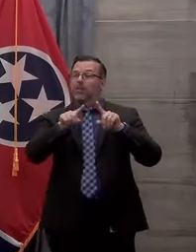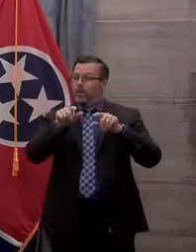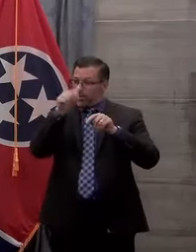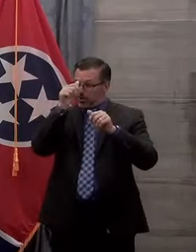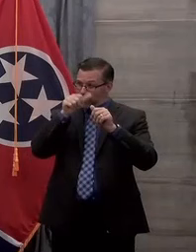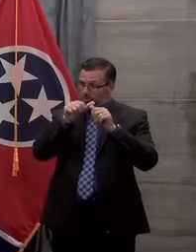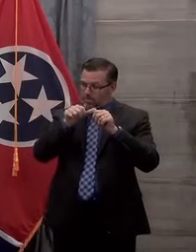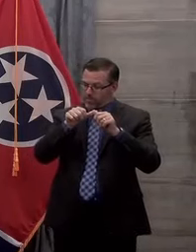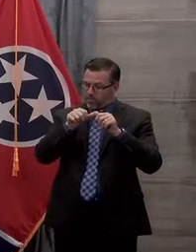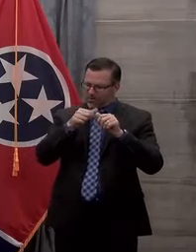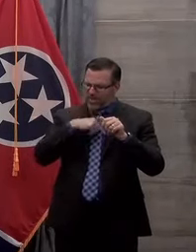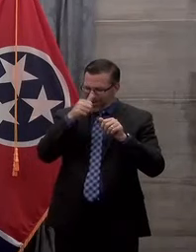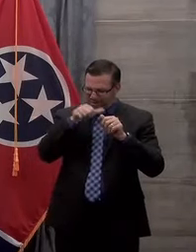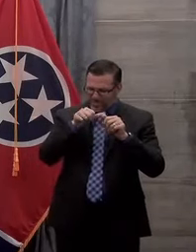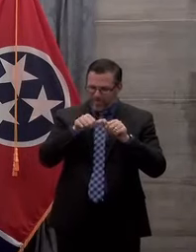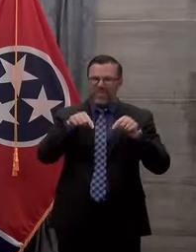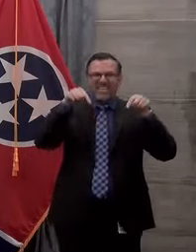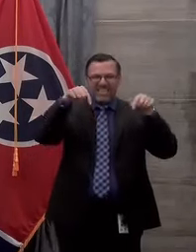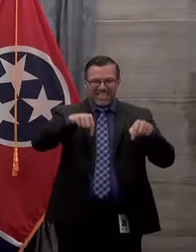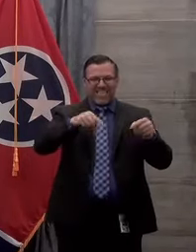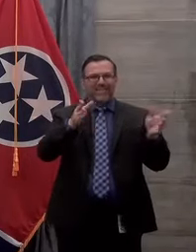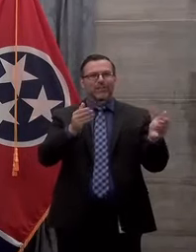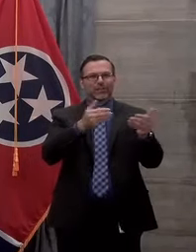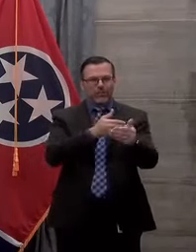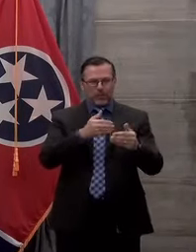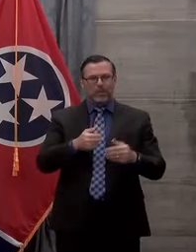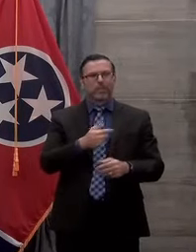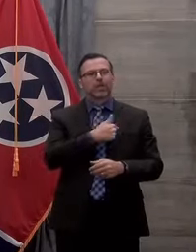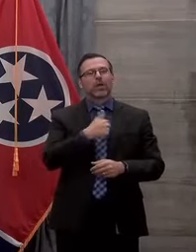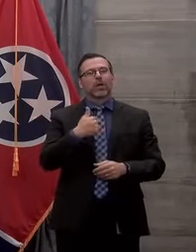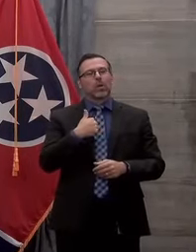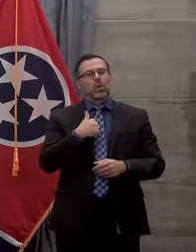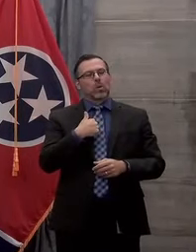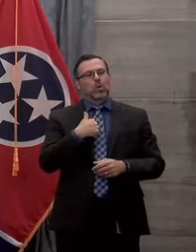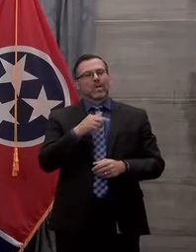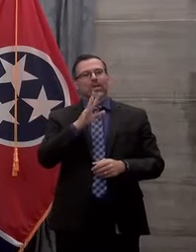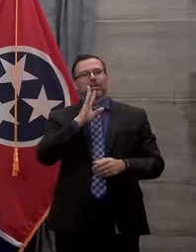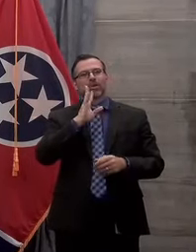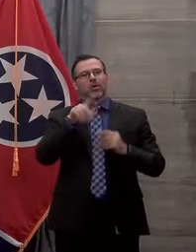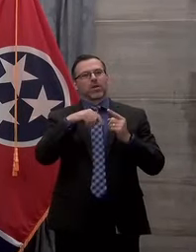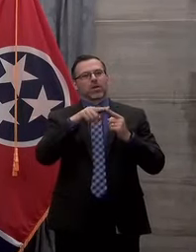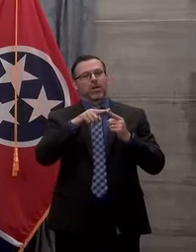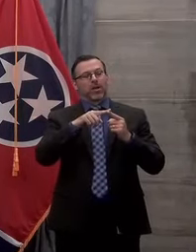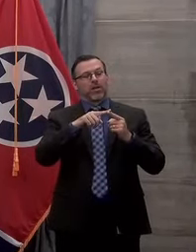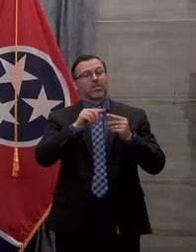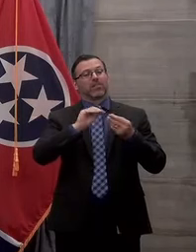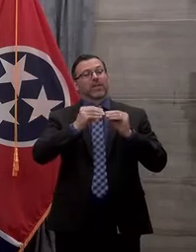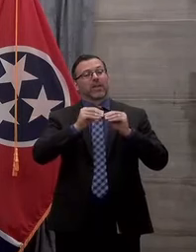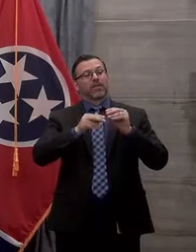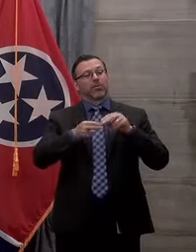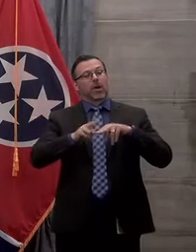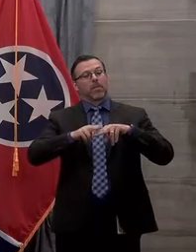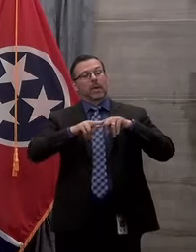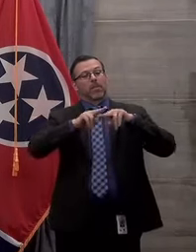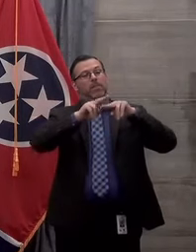that I remember. It was in this very room we floated the concept early on of flattening the curve. And flattening the curve is all about